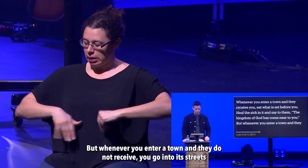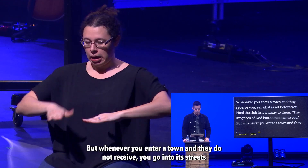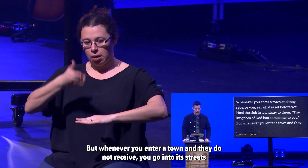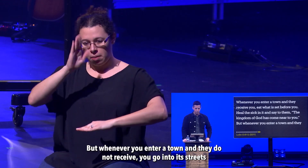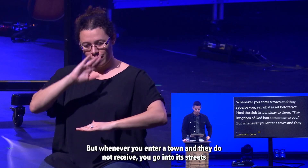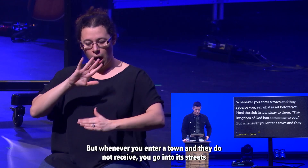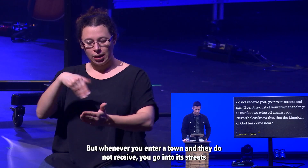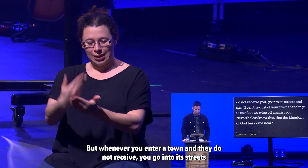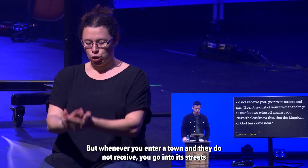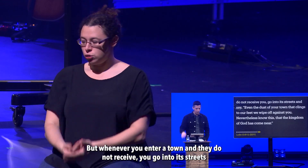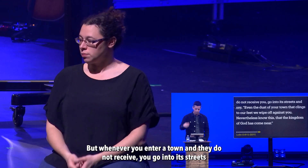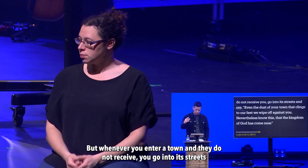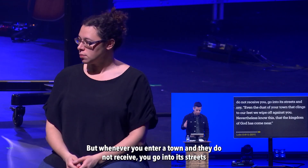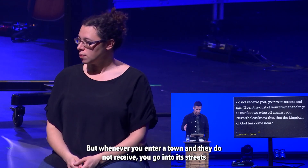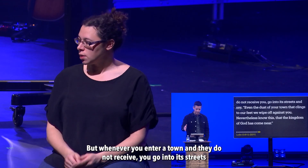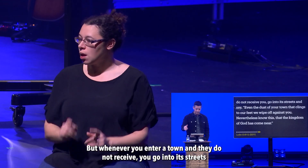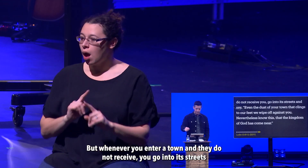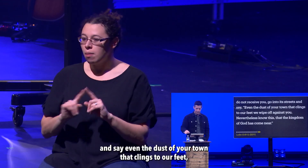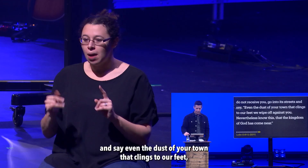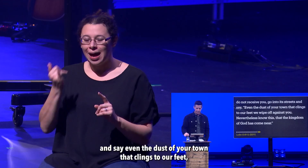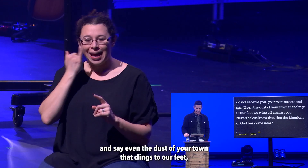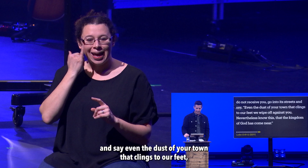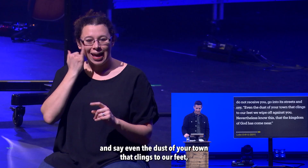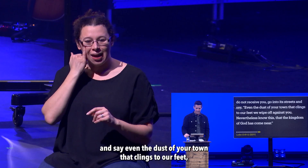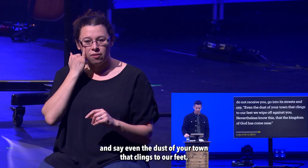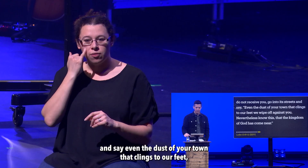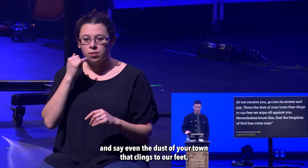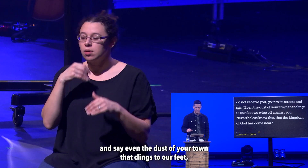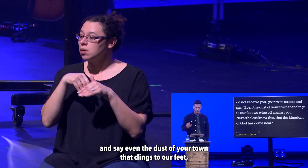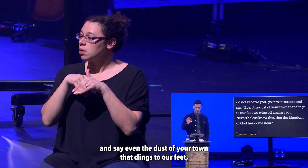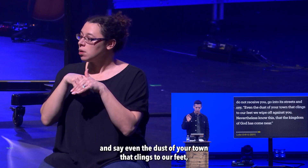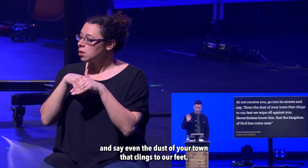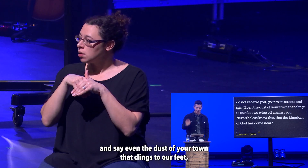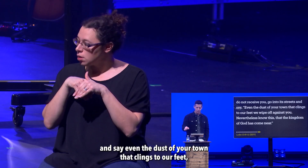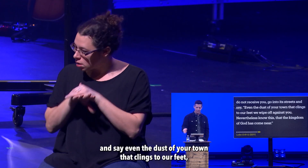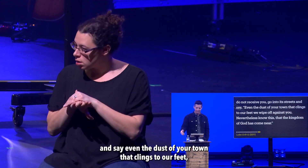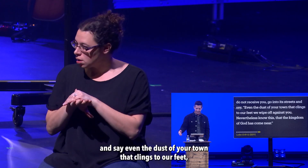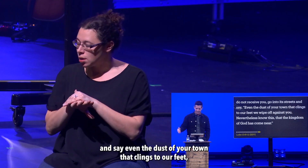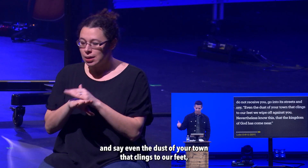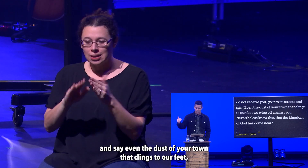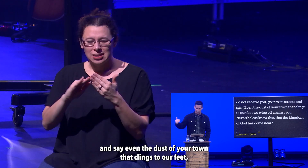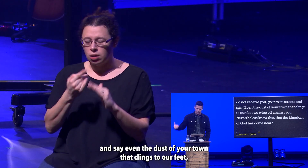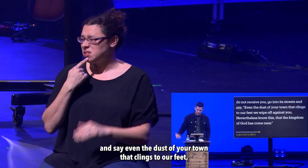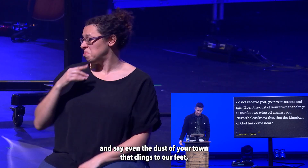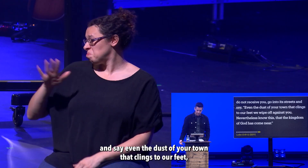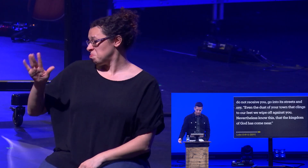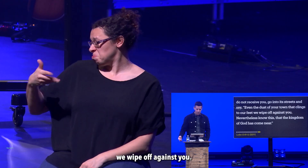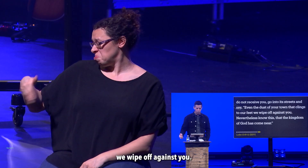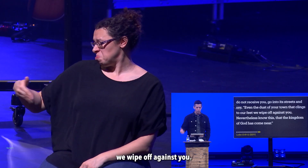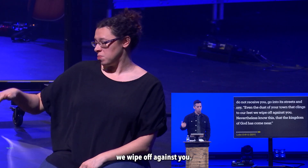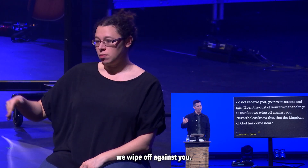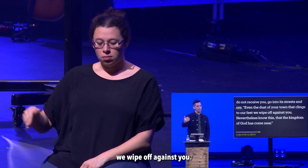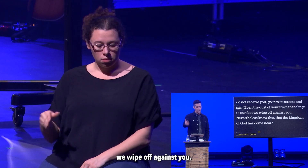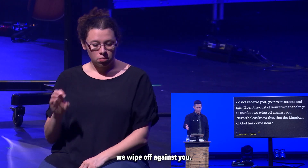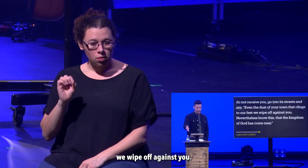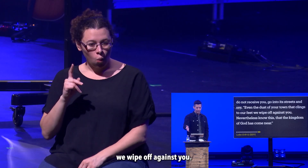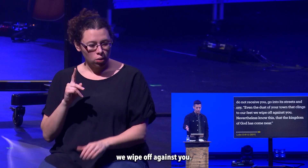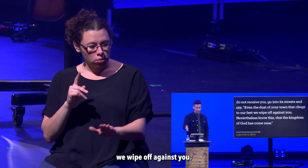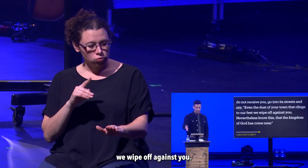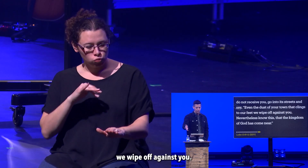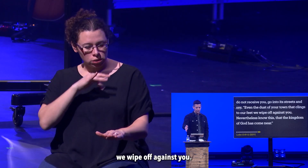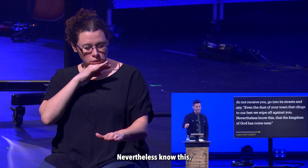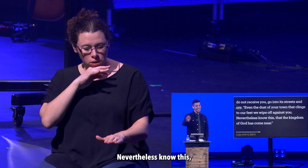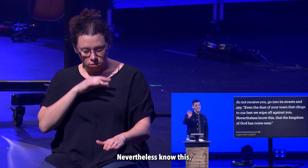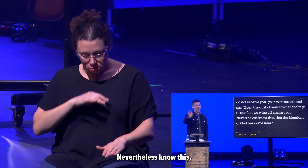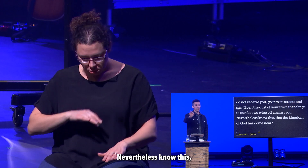and they do not receive you, go into its streets and say, even the dust of your town that clings to our feet, we wipe off against